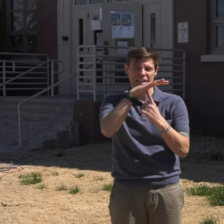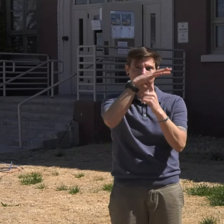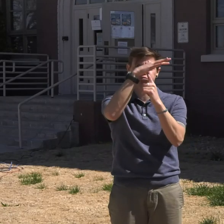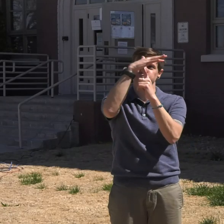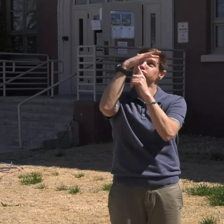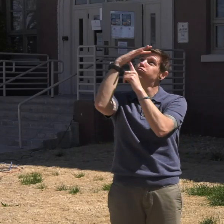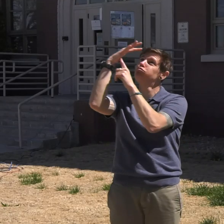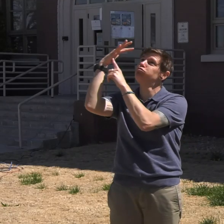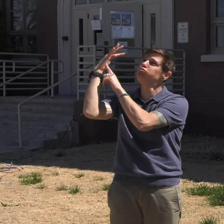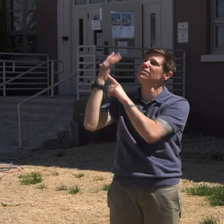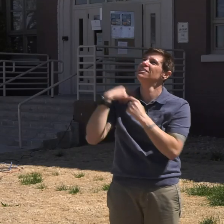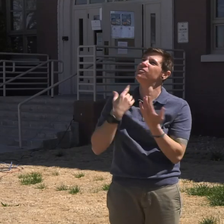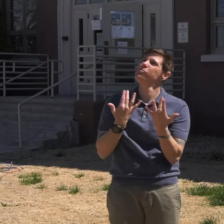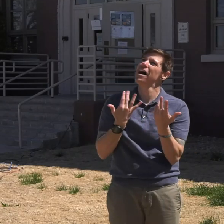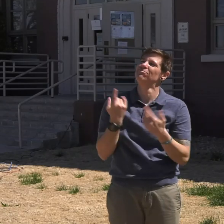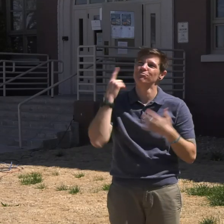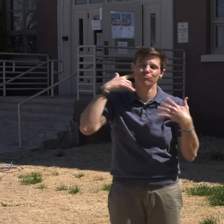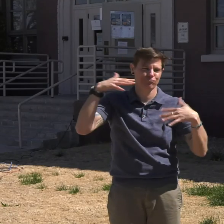Nope, Loveless.